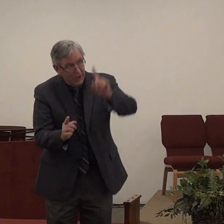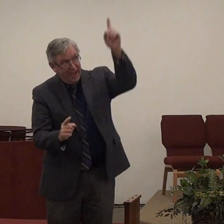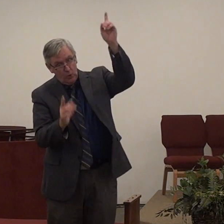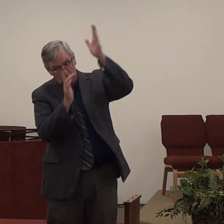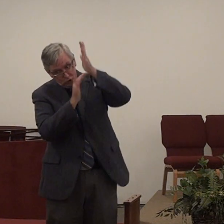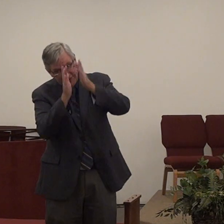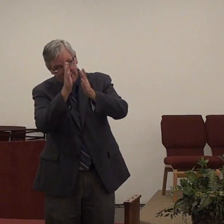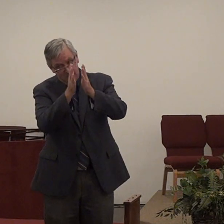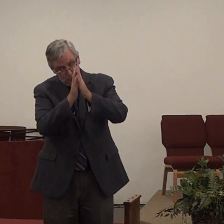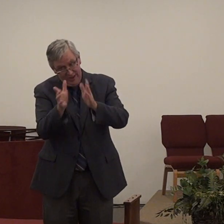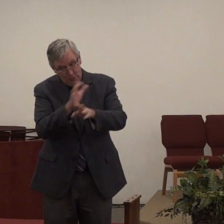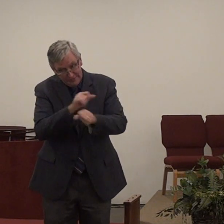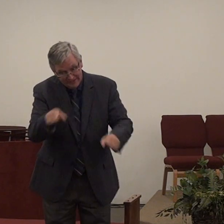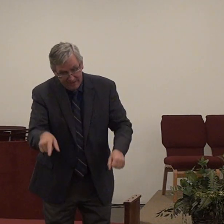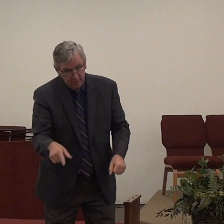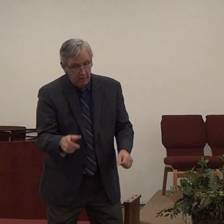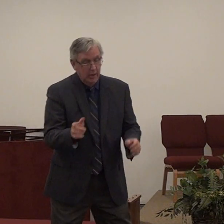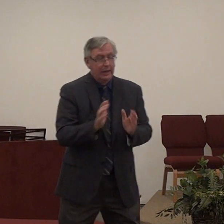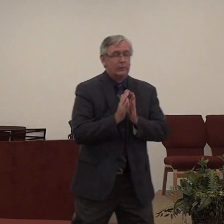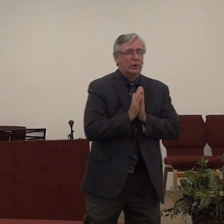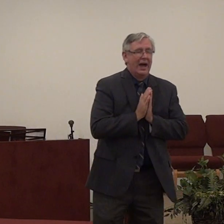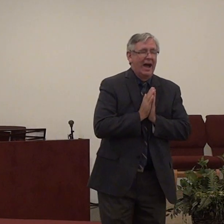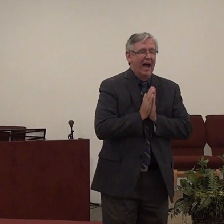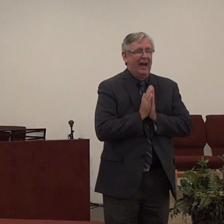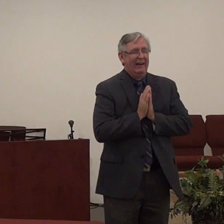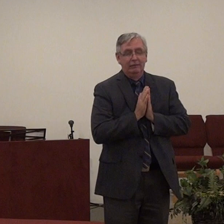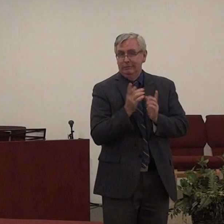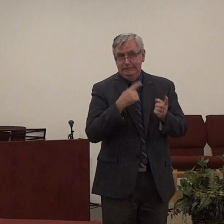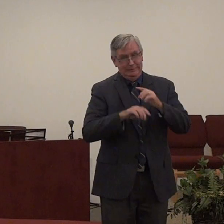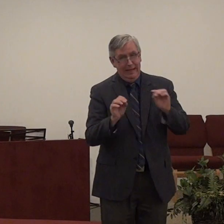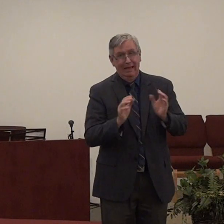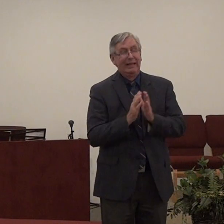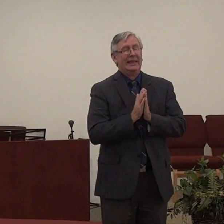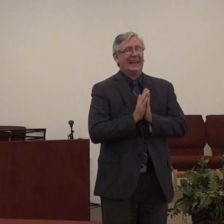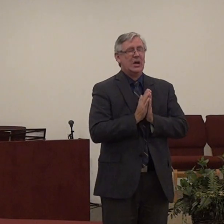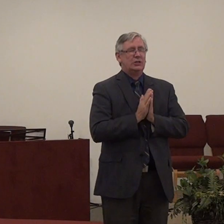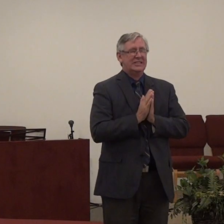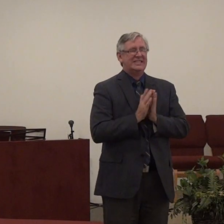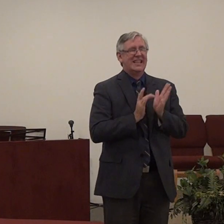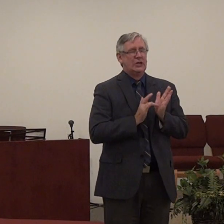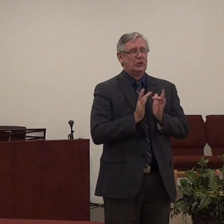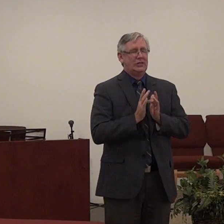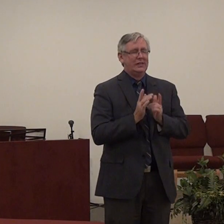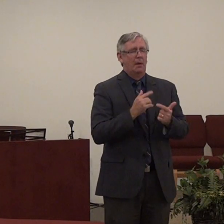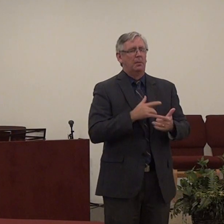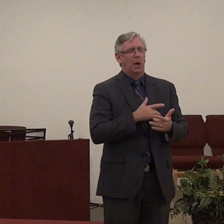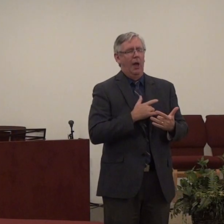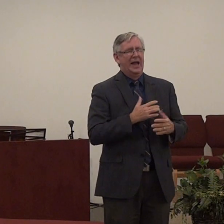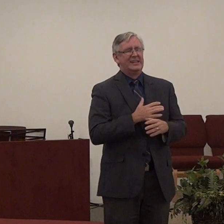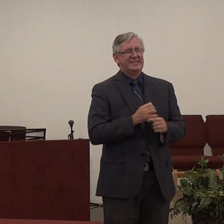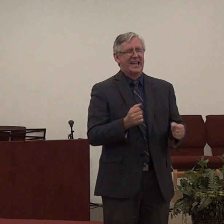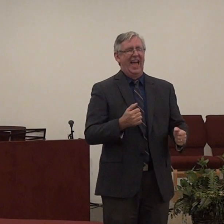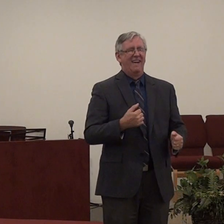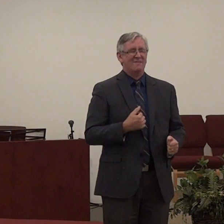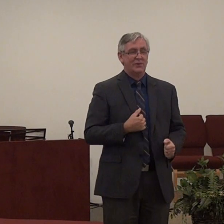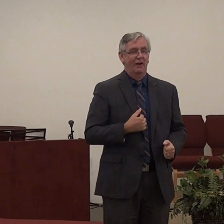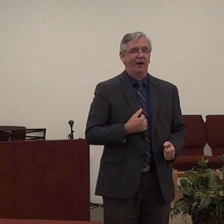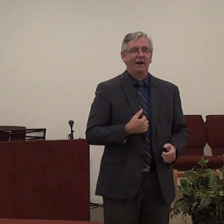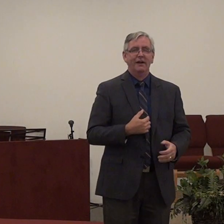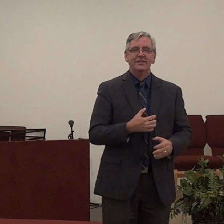she said she wanted to pray, and we told her, "You just talk to Jesus," and so Tammy prayed. She didn't sign it. She just said, "Dear Jesus, come into my heart and save